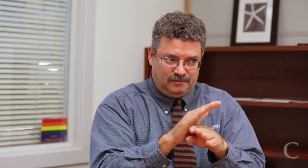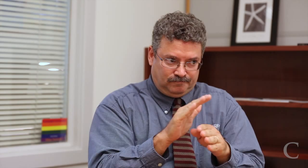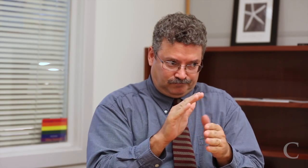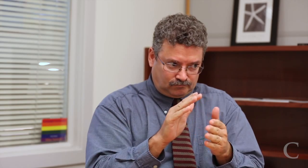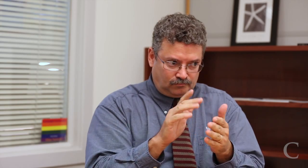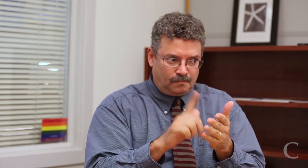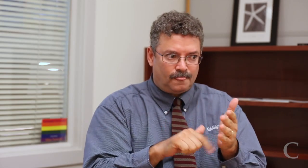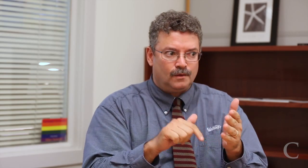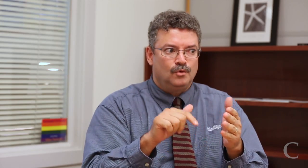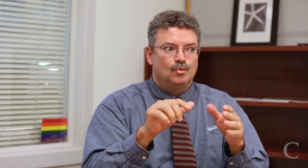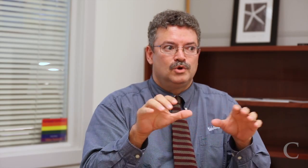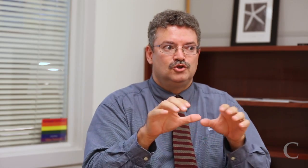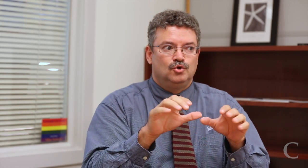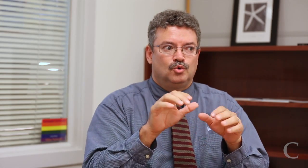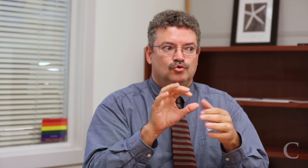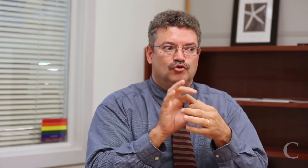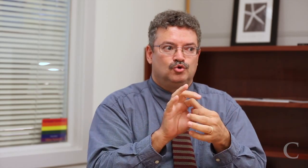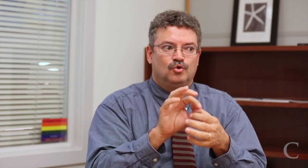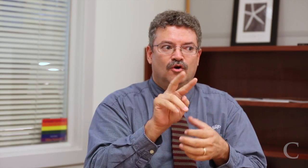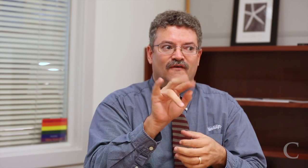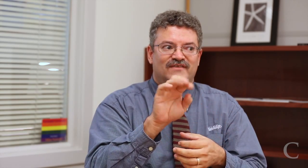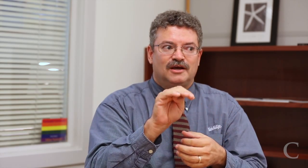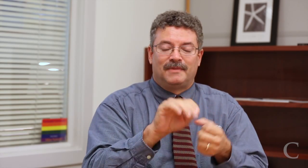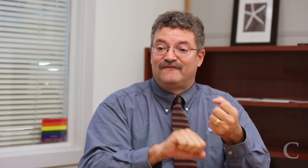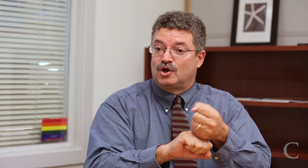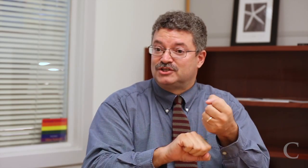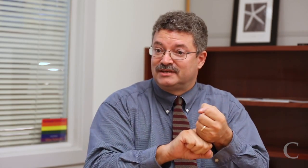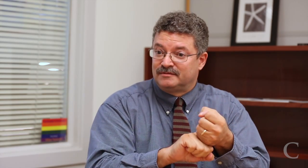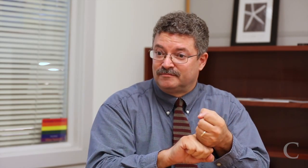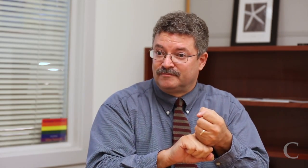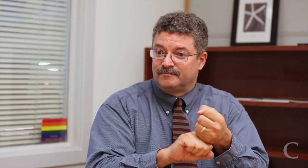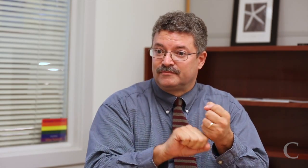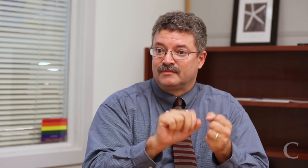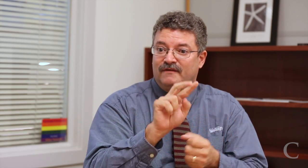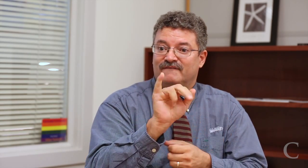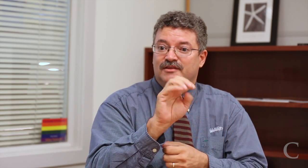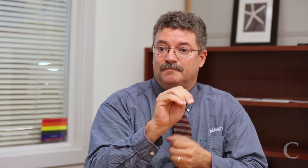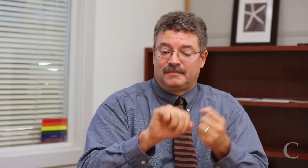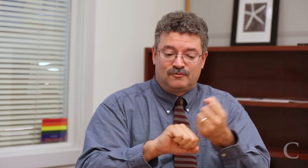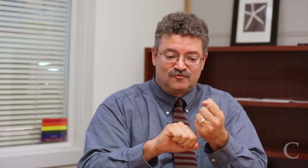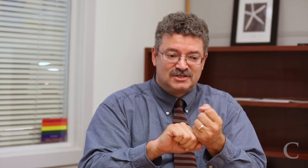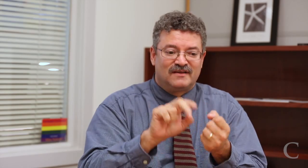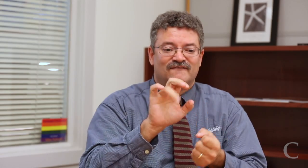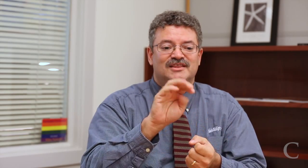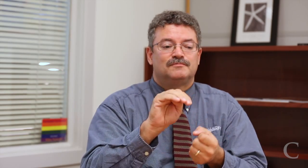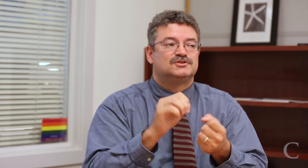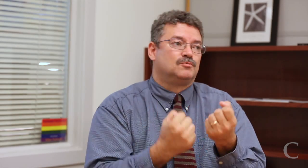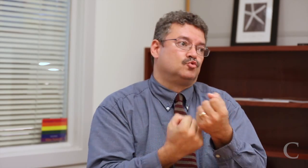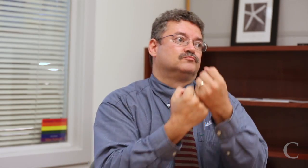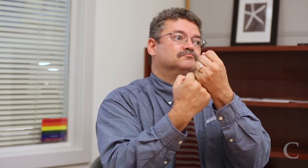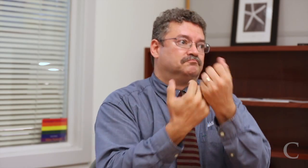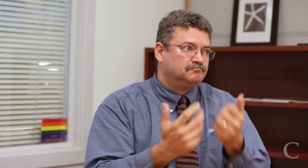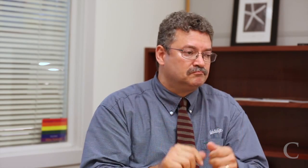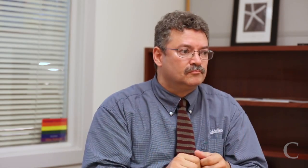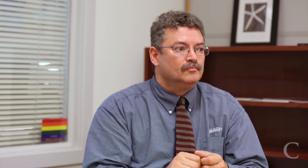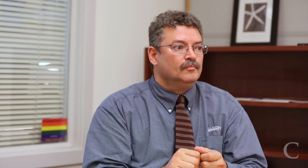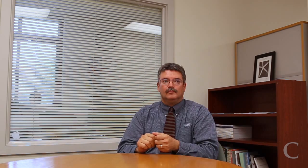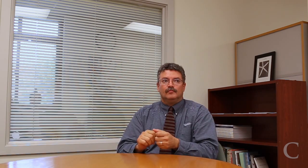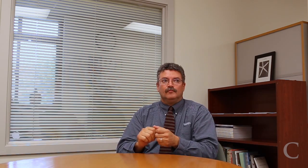focus being put on the victim and the victim advocacy and giving that support